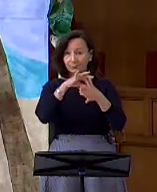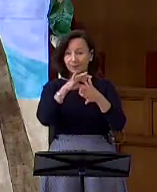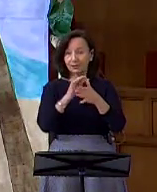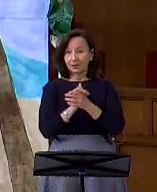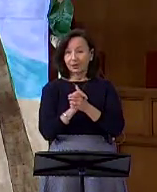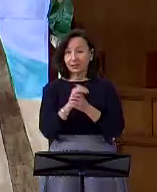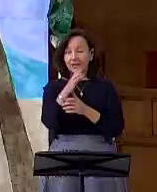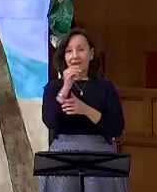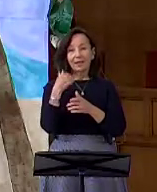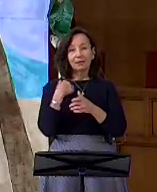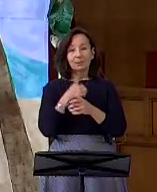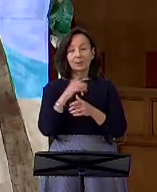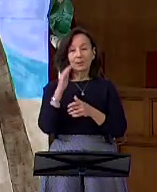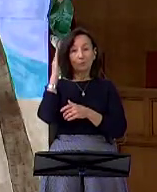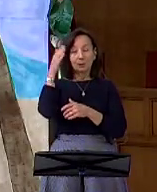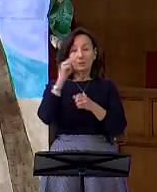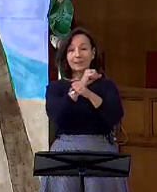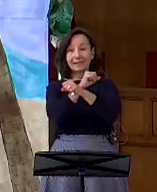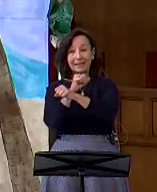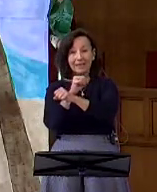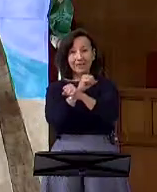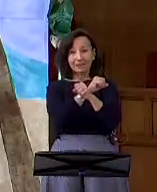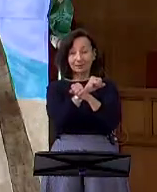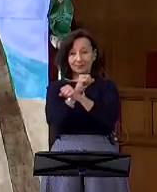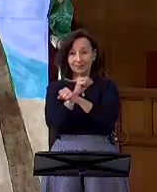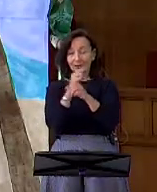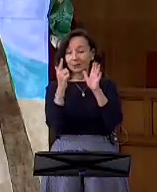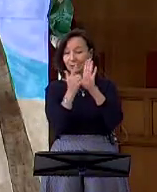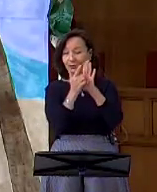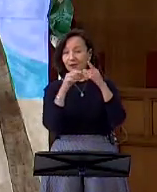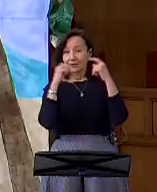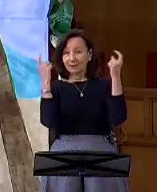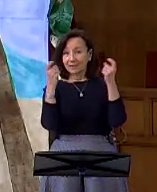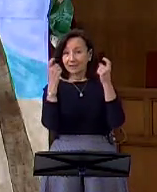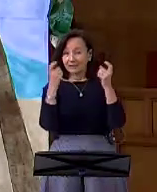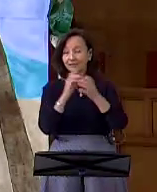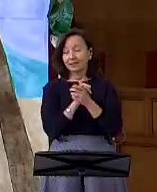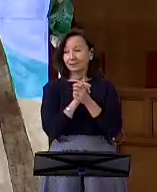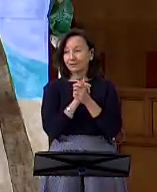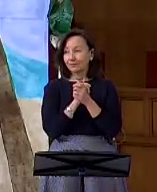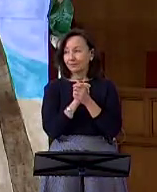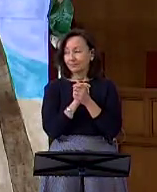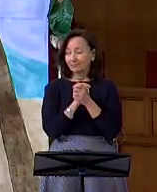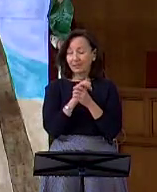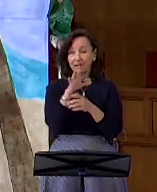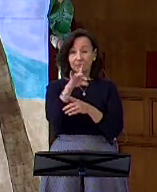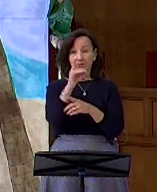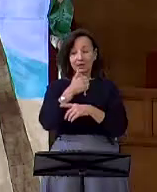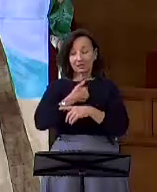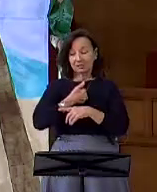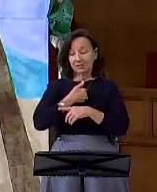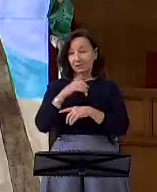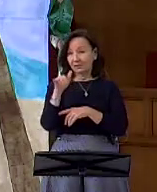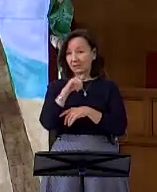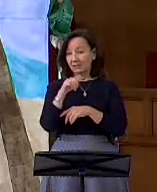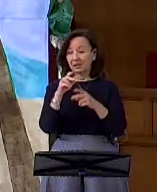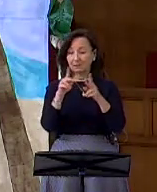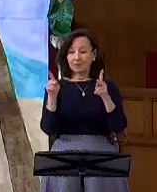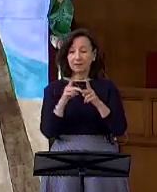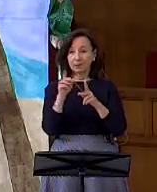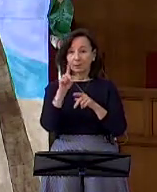we will be captive to the law of sin. We'll find ourselves in the same place that Paul